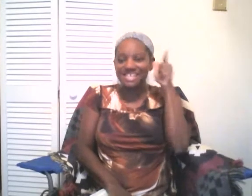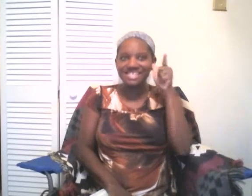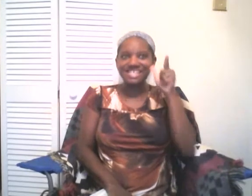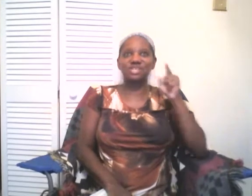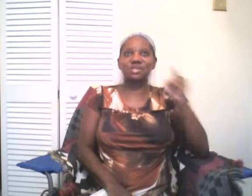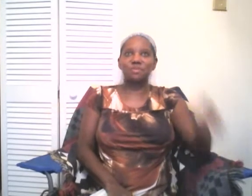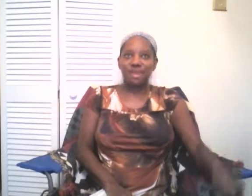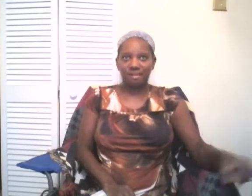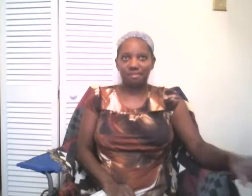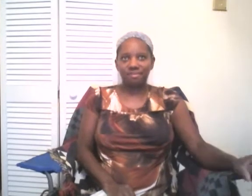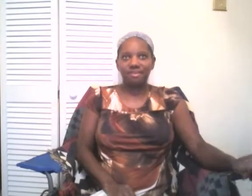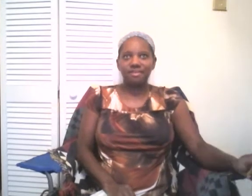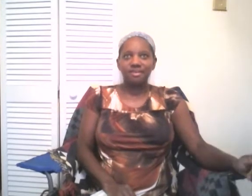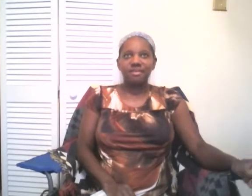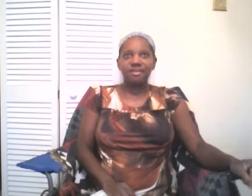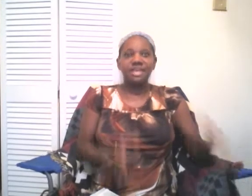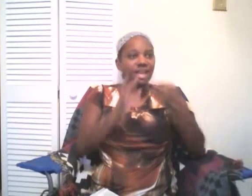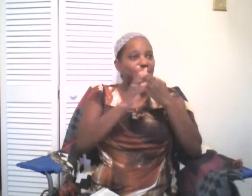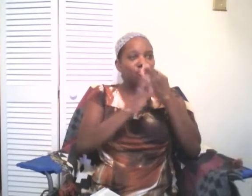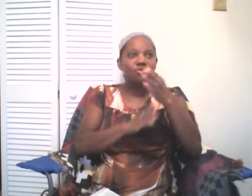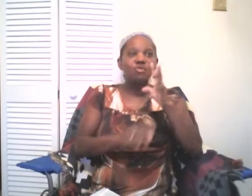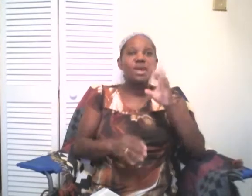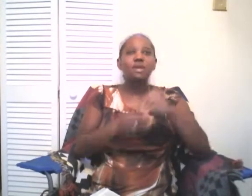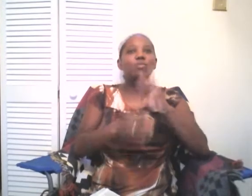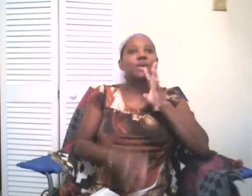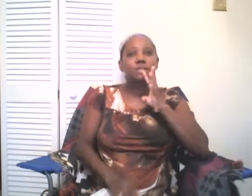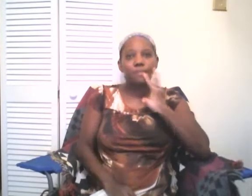listen to him. He comes through you in a whisper.